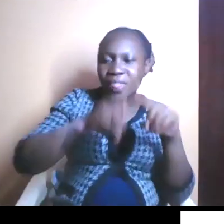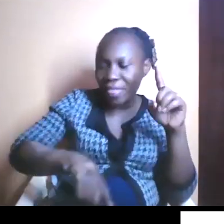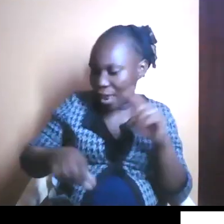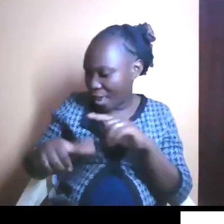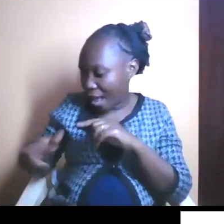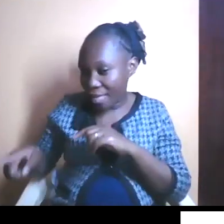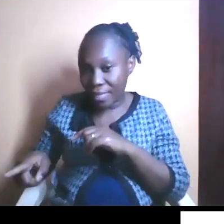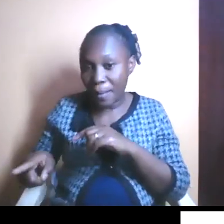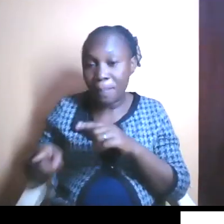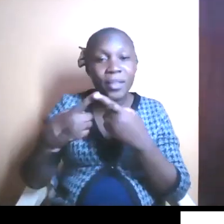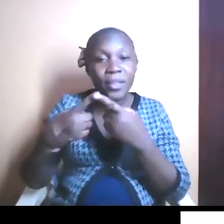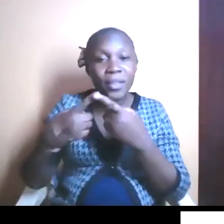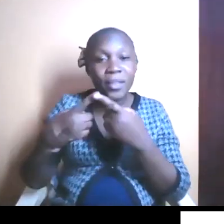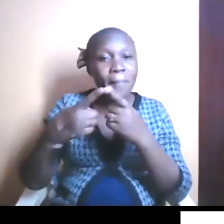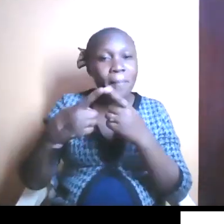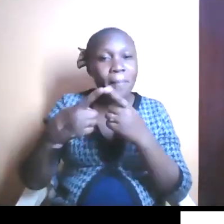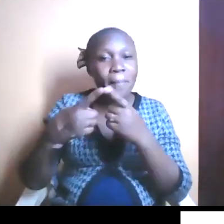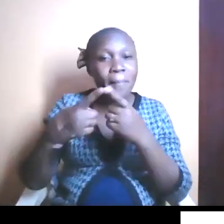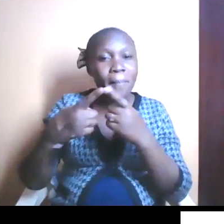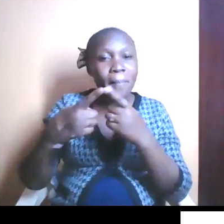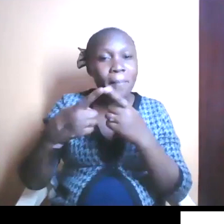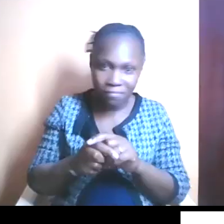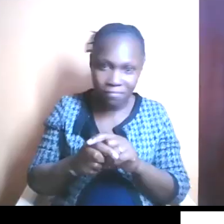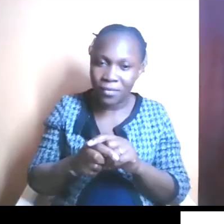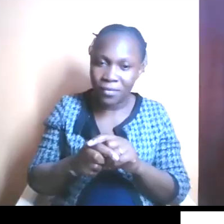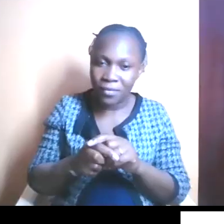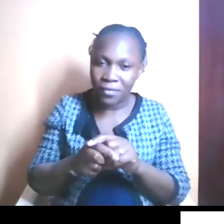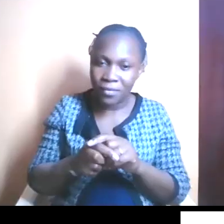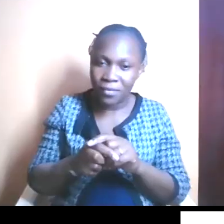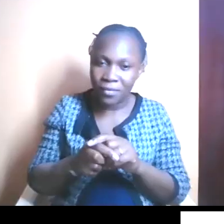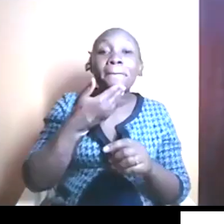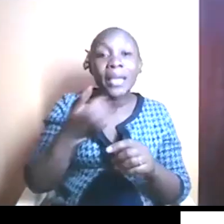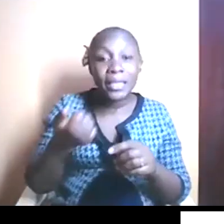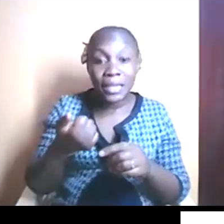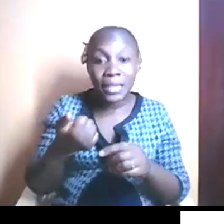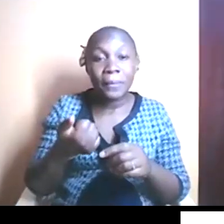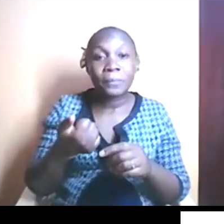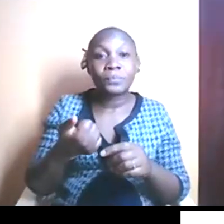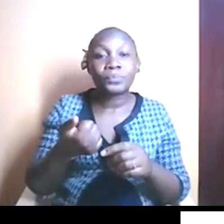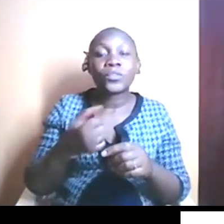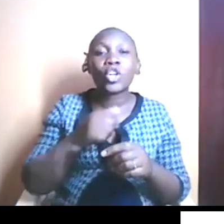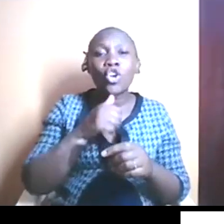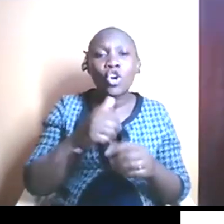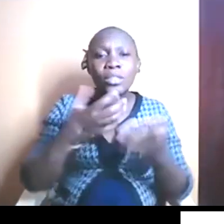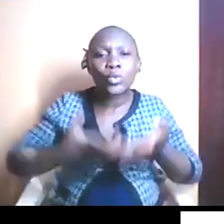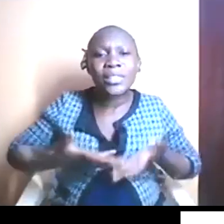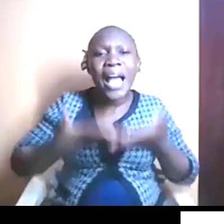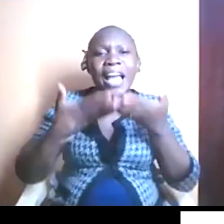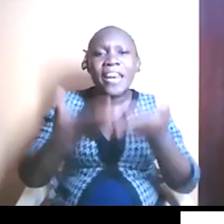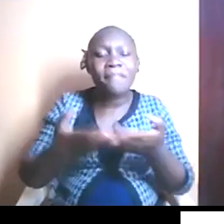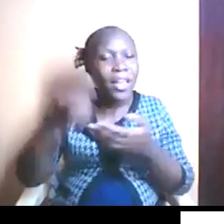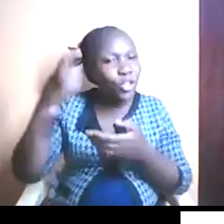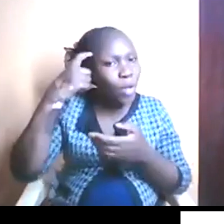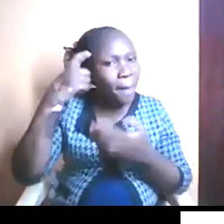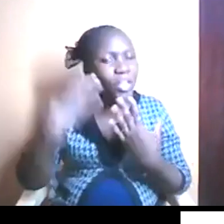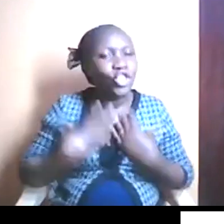worth sacrificing your mental and physical health. So, Jad, Chara, I know that you feel like you've been stuck in the